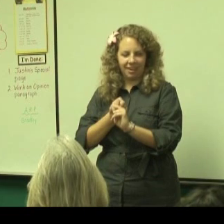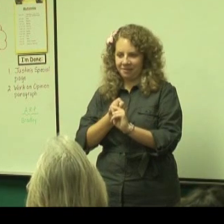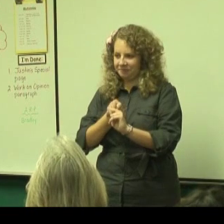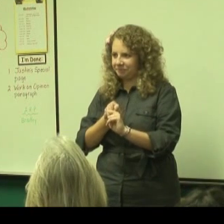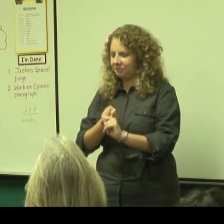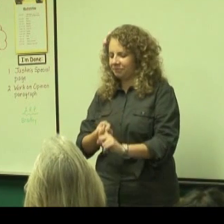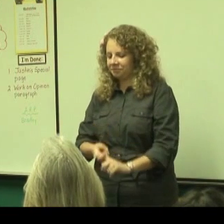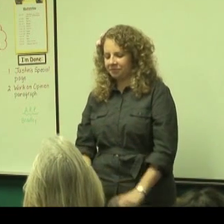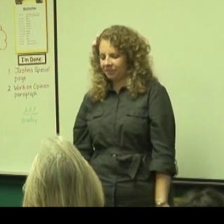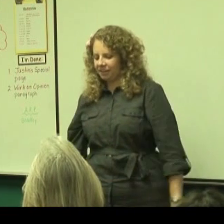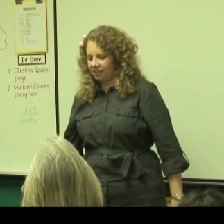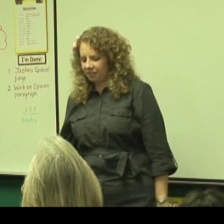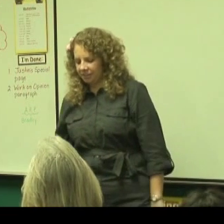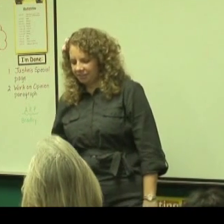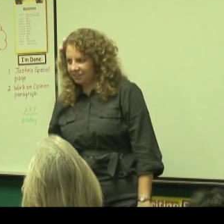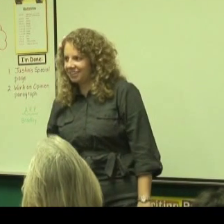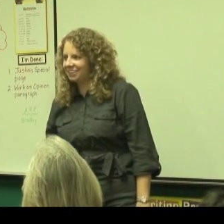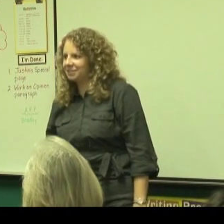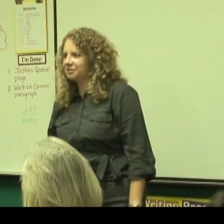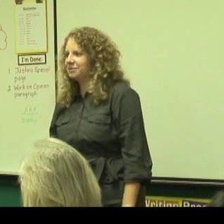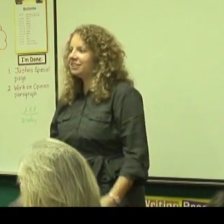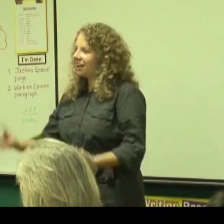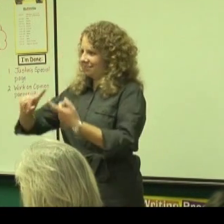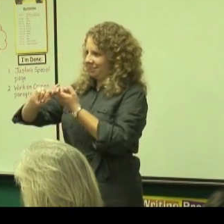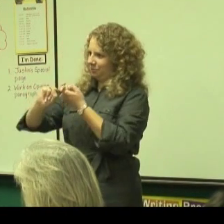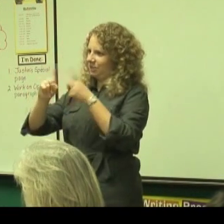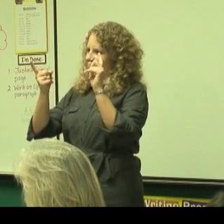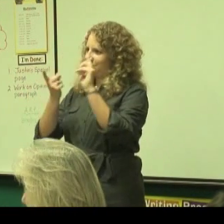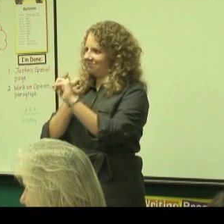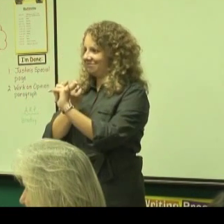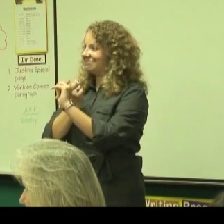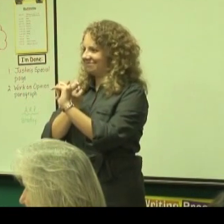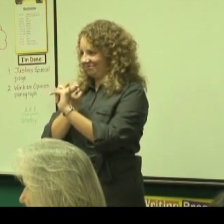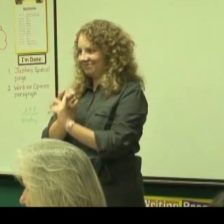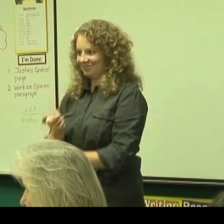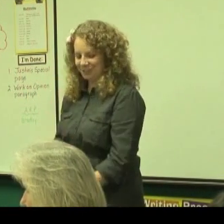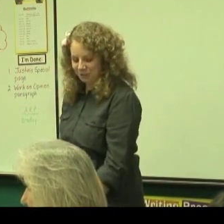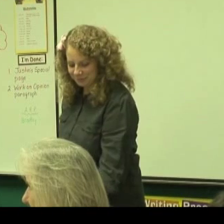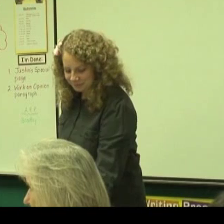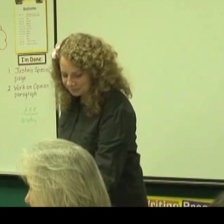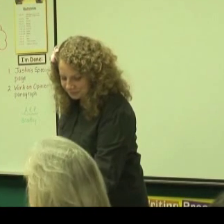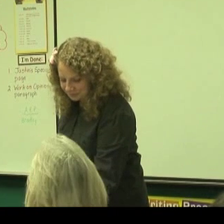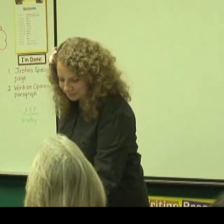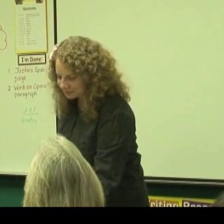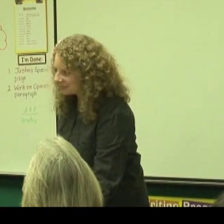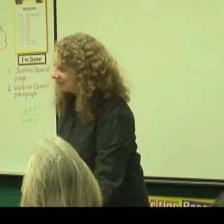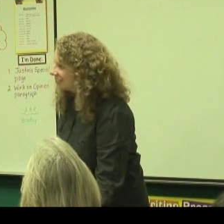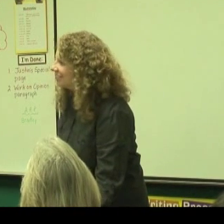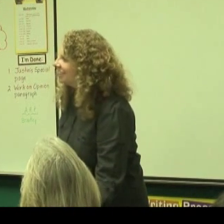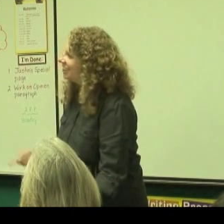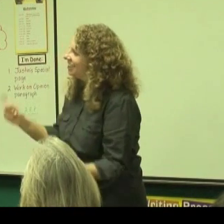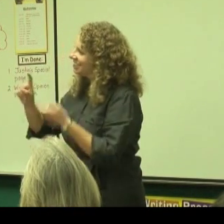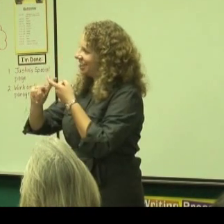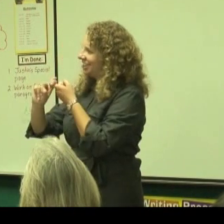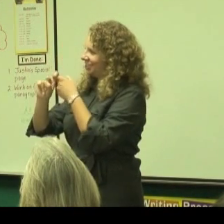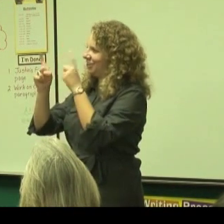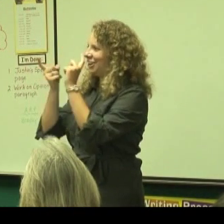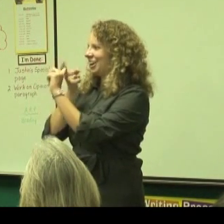Okay? Pretzels. Yeah, like pretzels. It's true. Or like hugging. It is kind of like finger